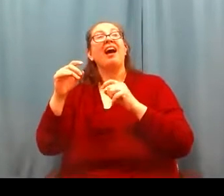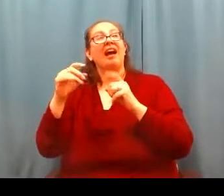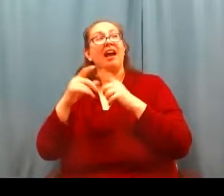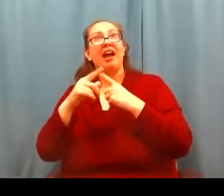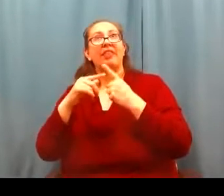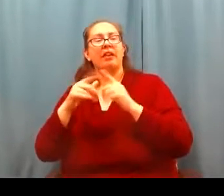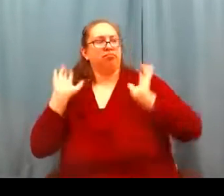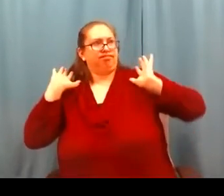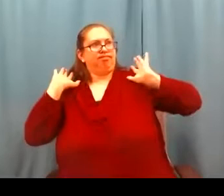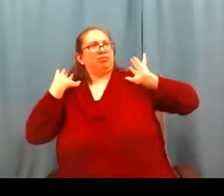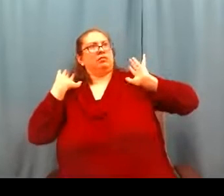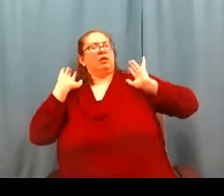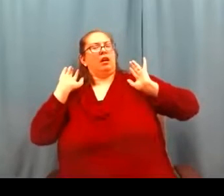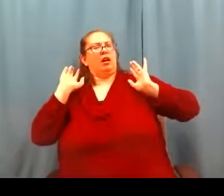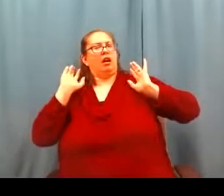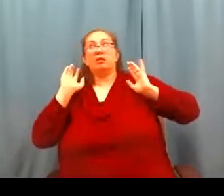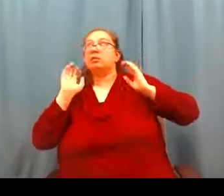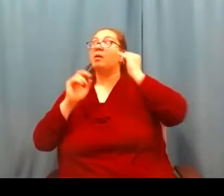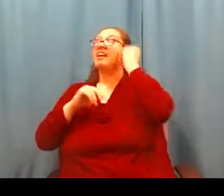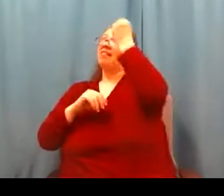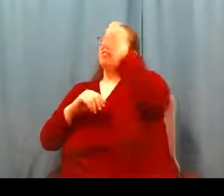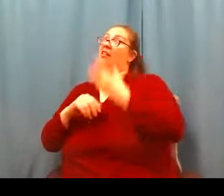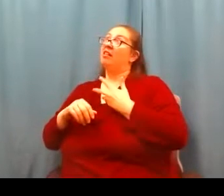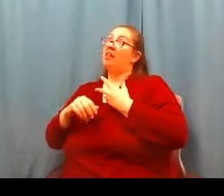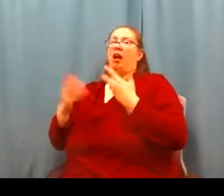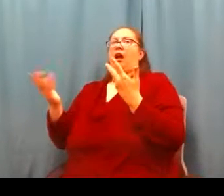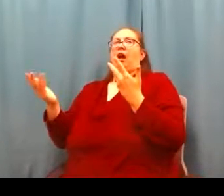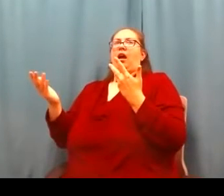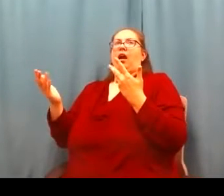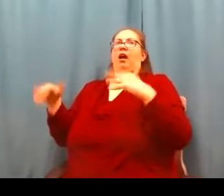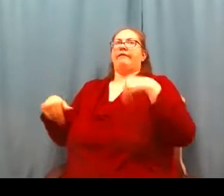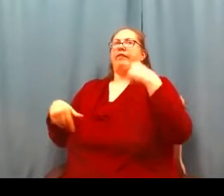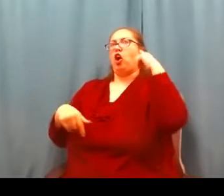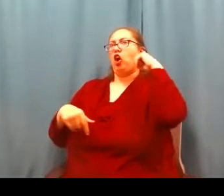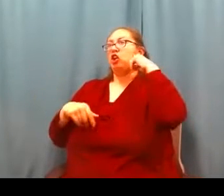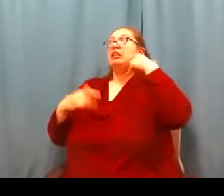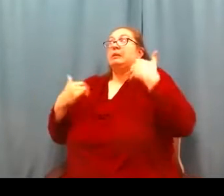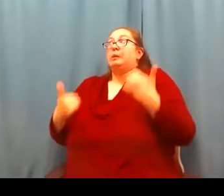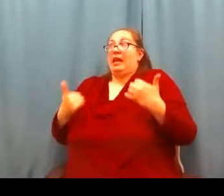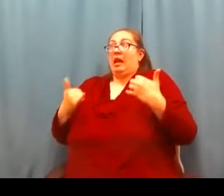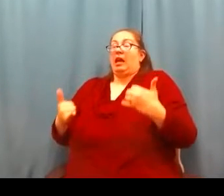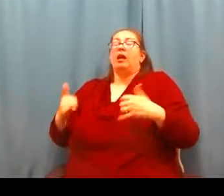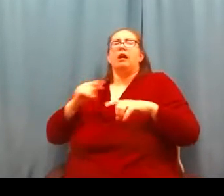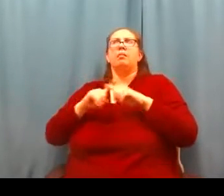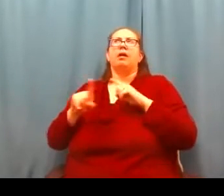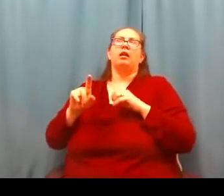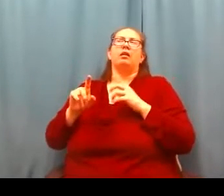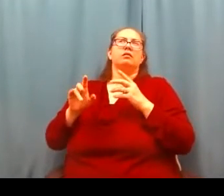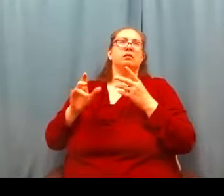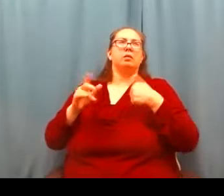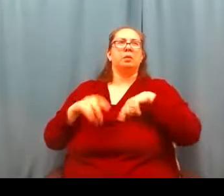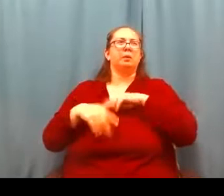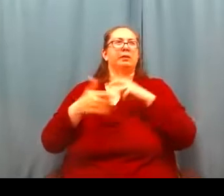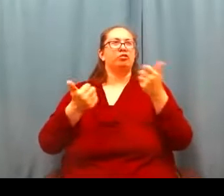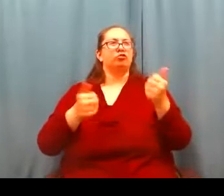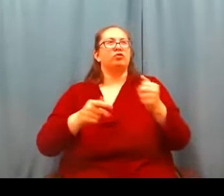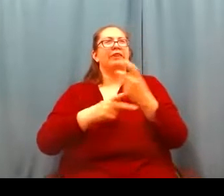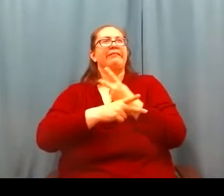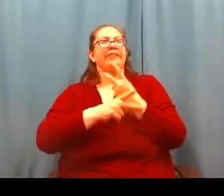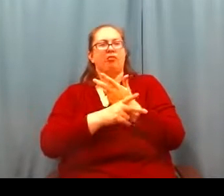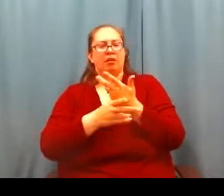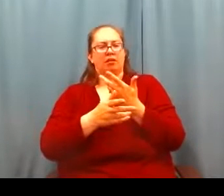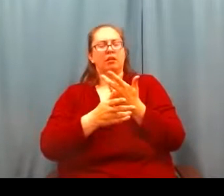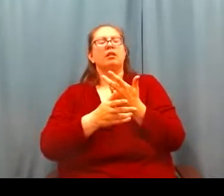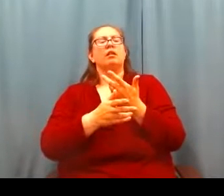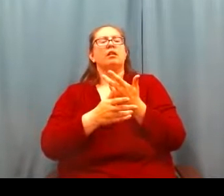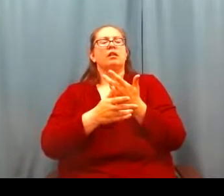don't, if it has, I'm not up to speed on that, but we are trying to figure out how to